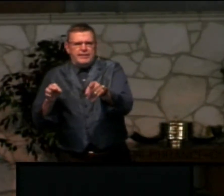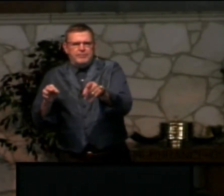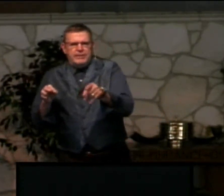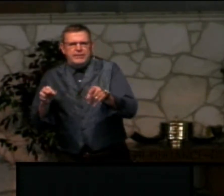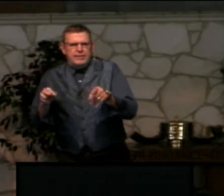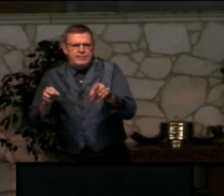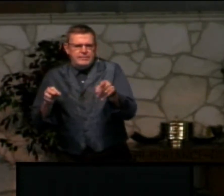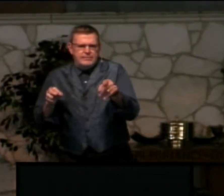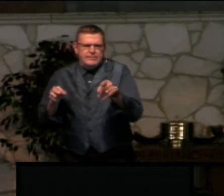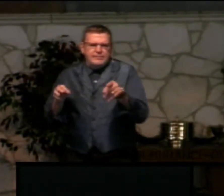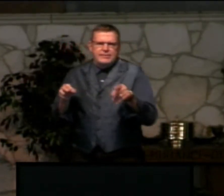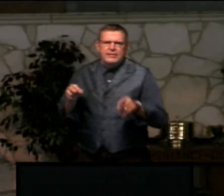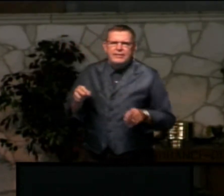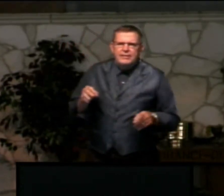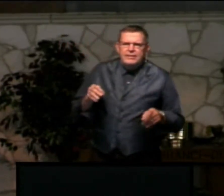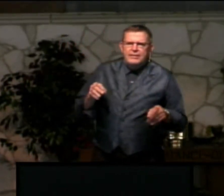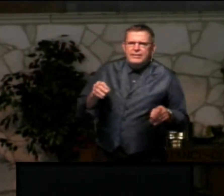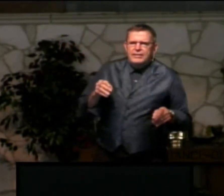help us out there, please?